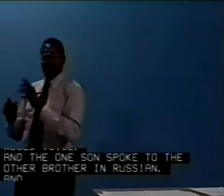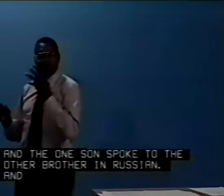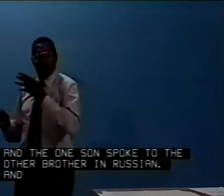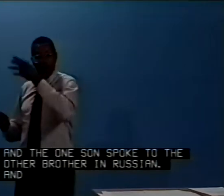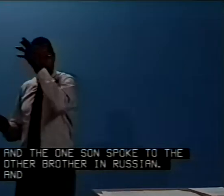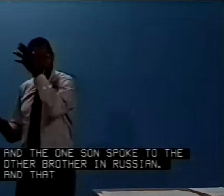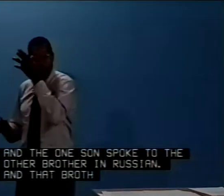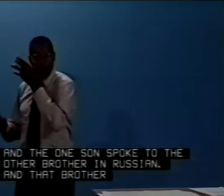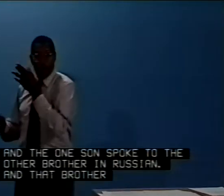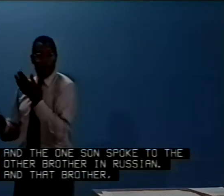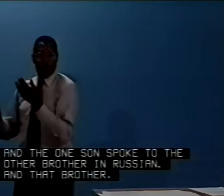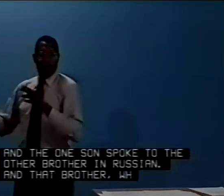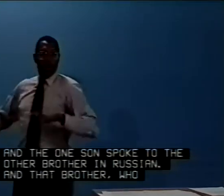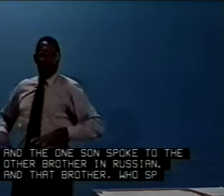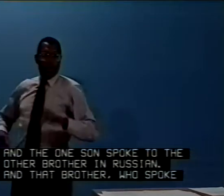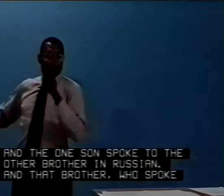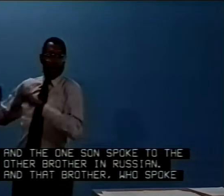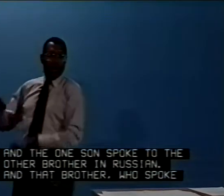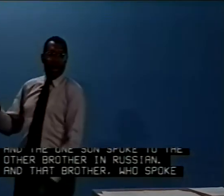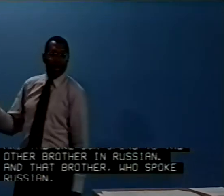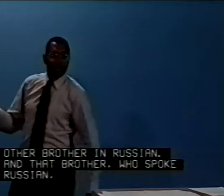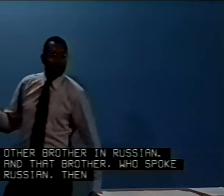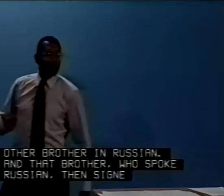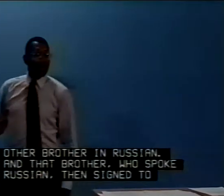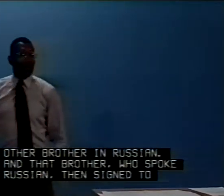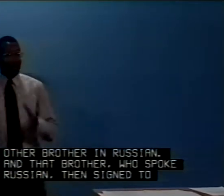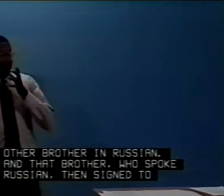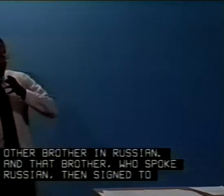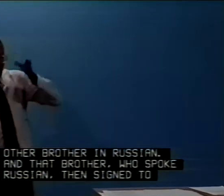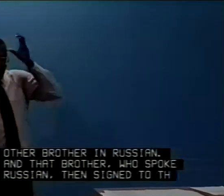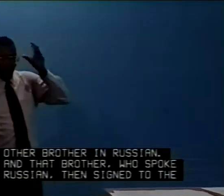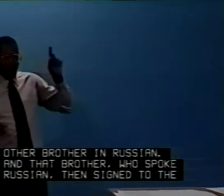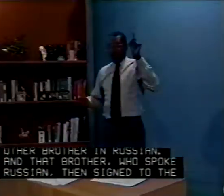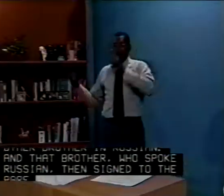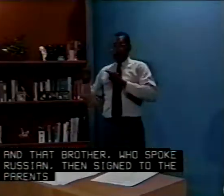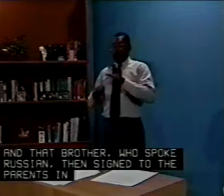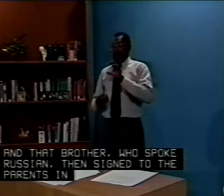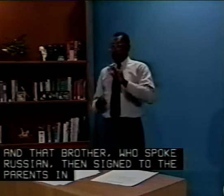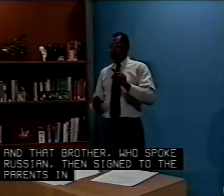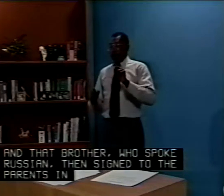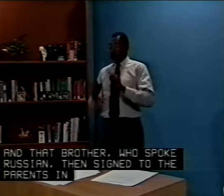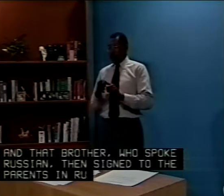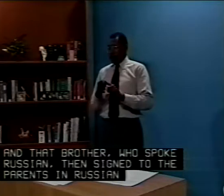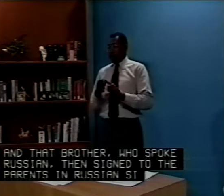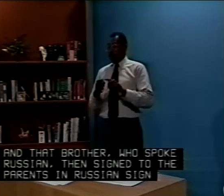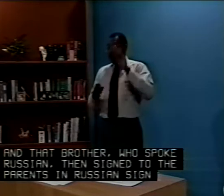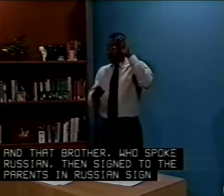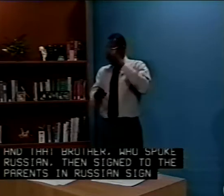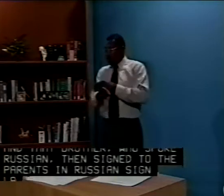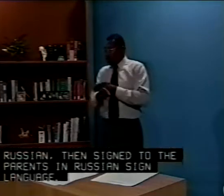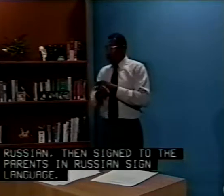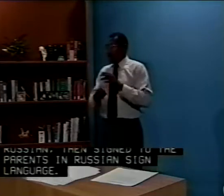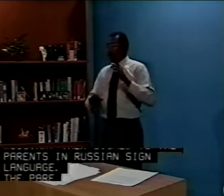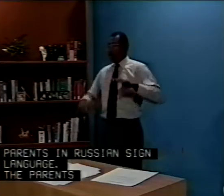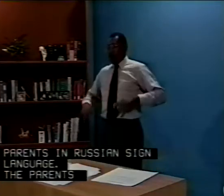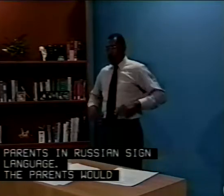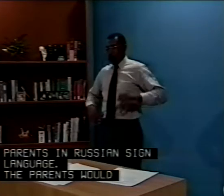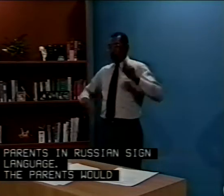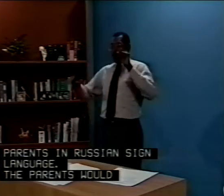signed to the parents in Russian Sign Language. The parents would sign back to that son